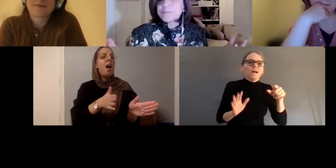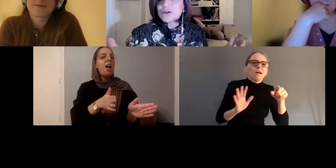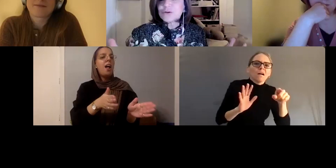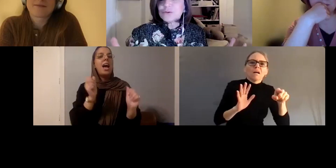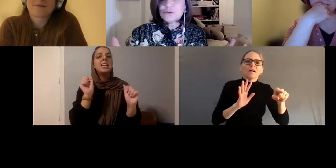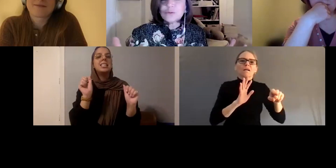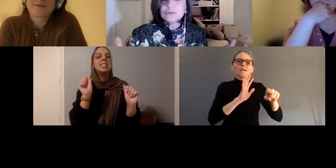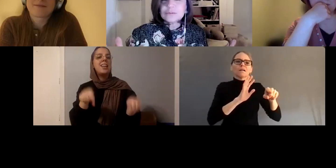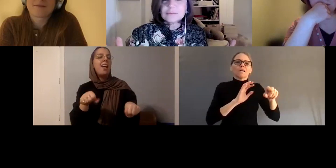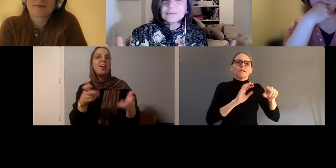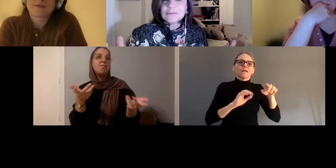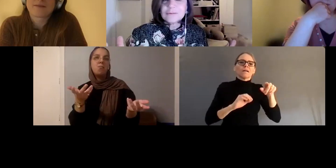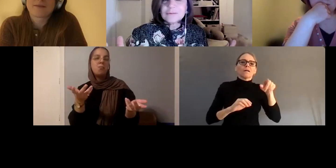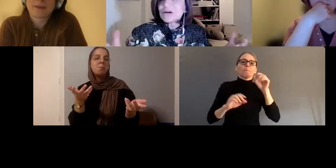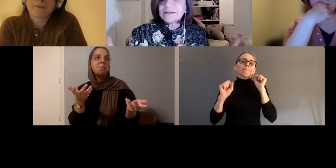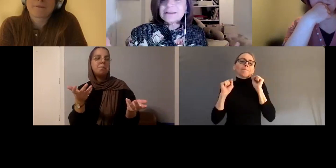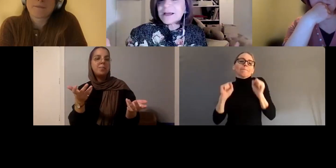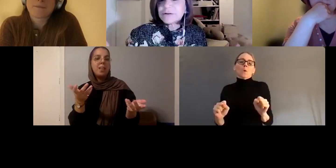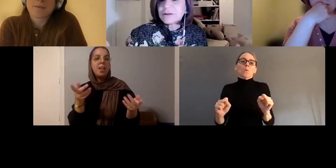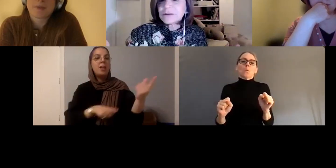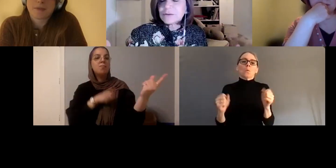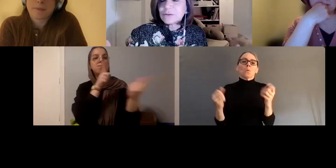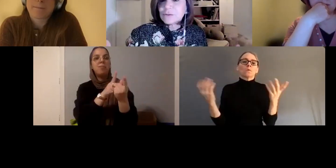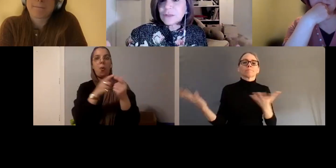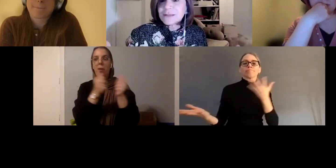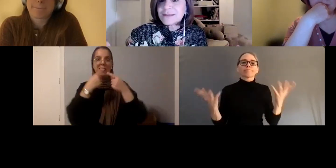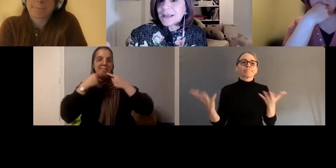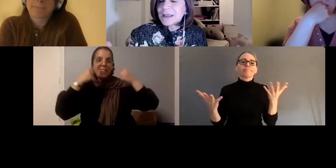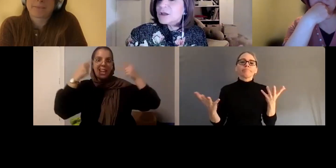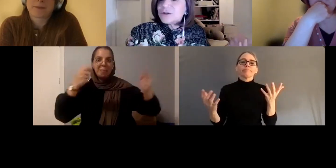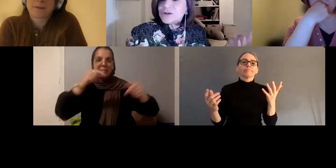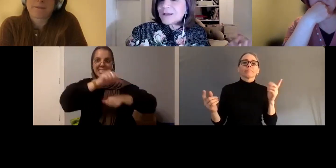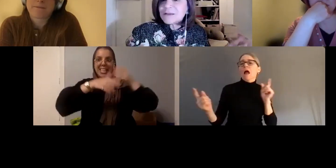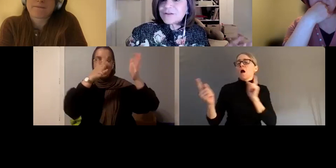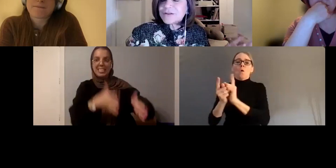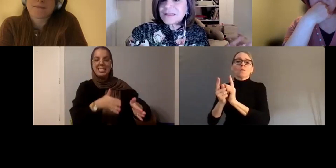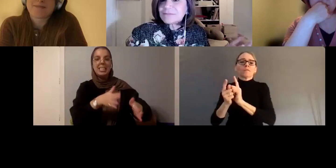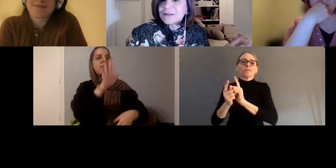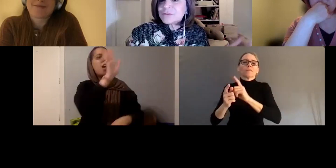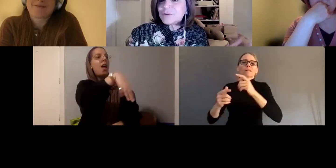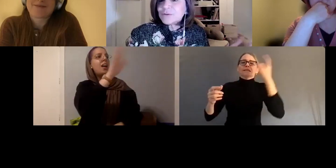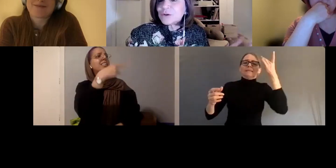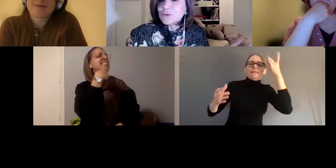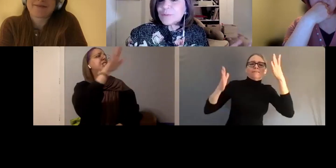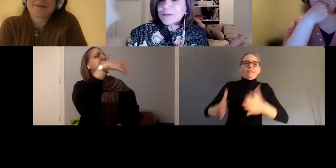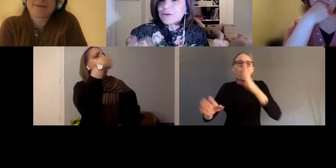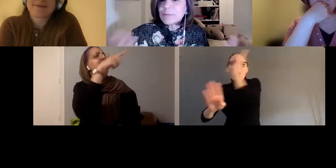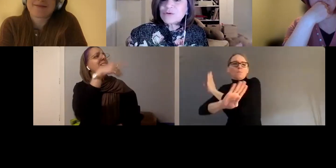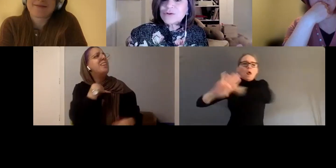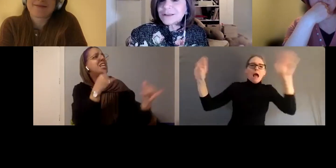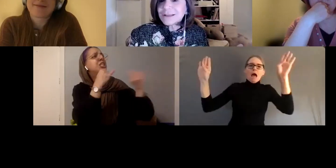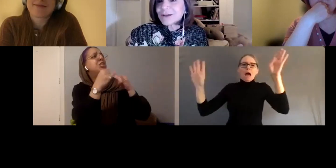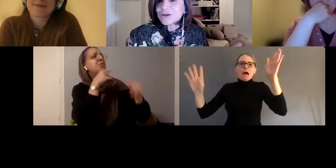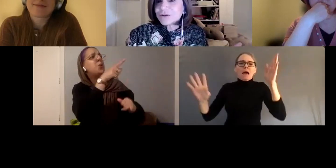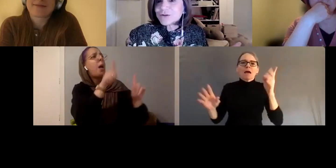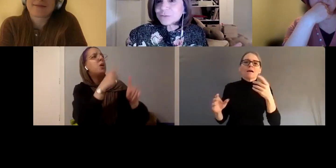up to JCR Licklider and say, do you mind if I just interview you about your